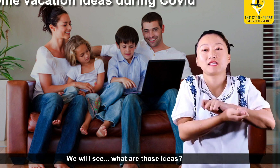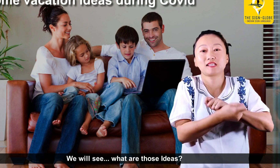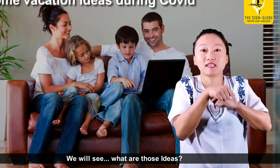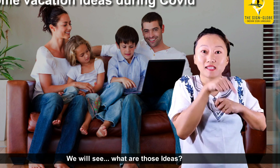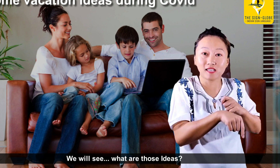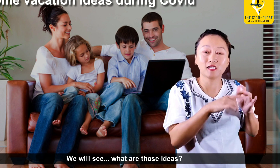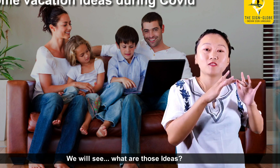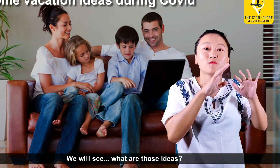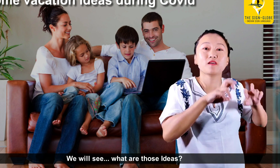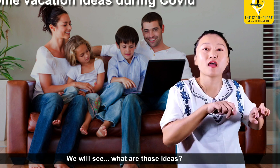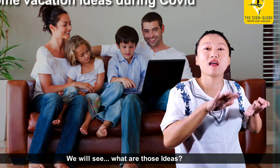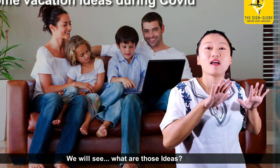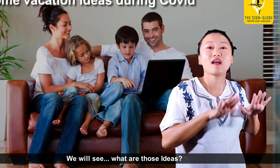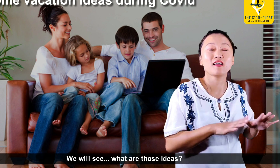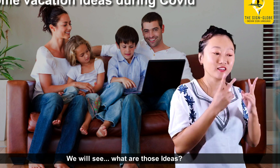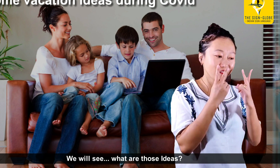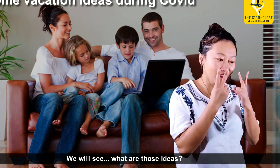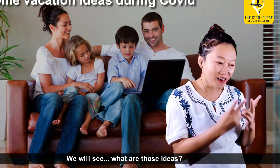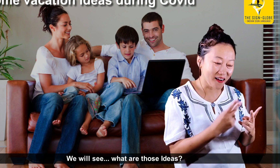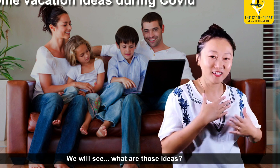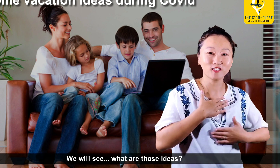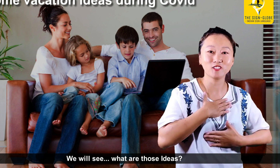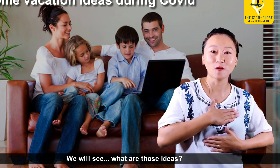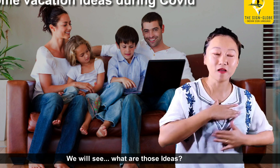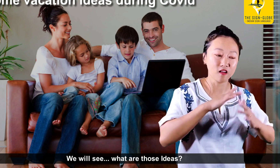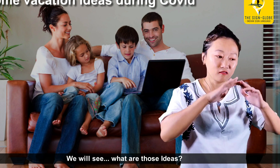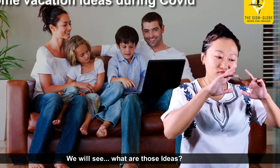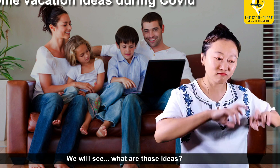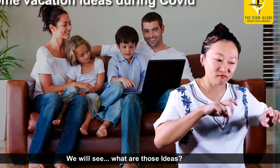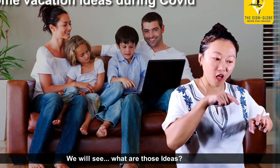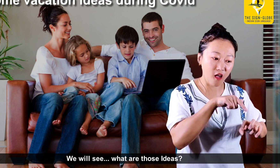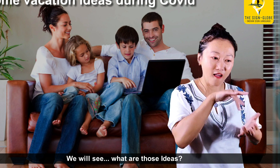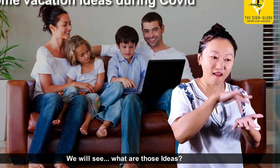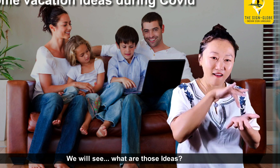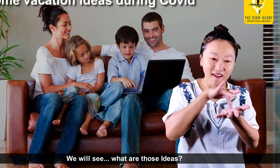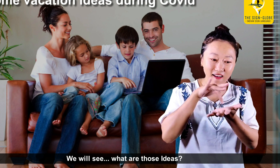We will see. What are those ideas?